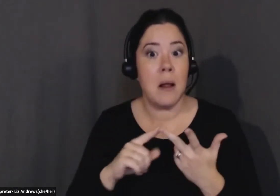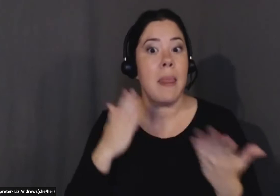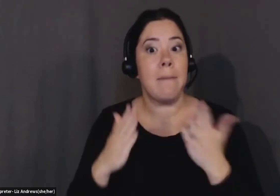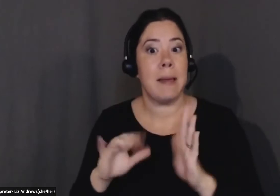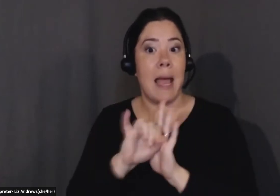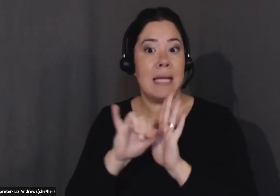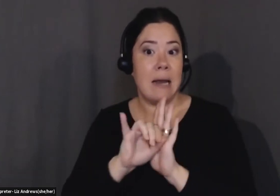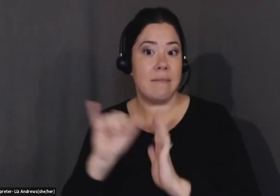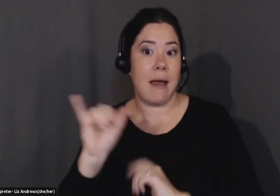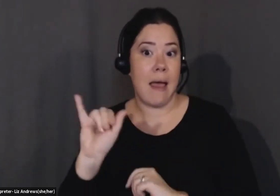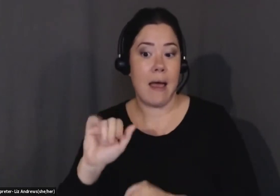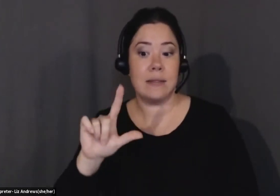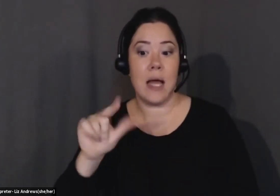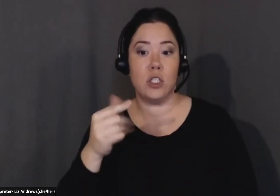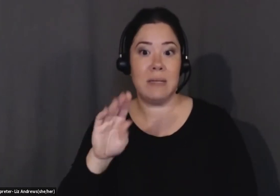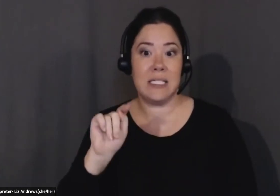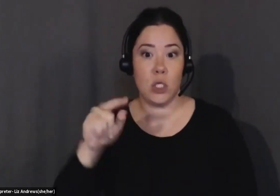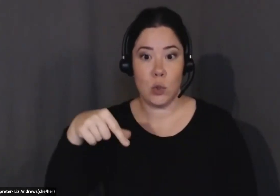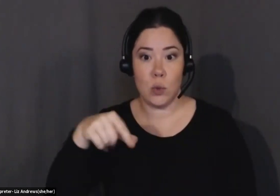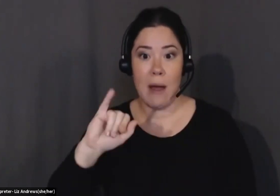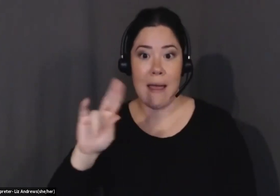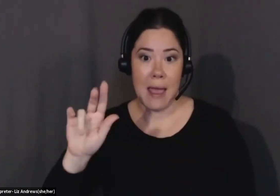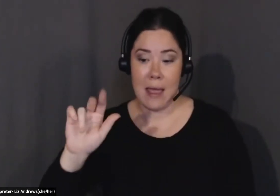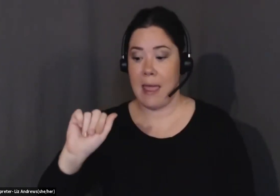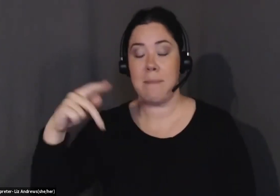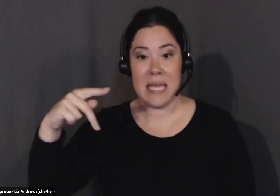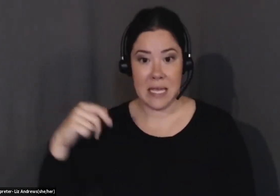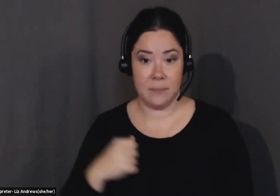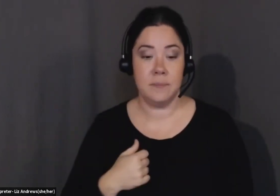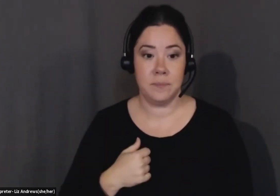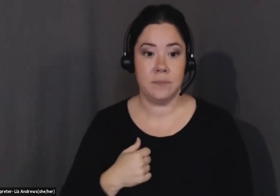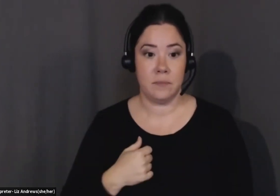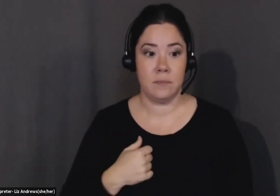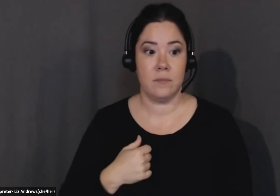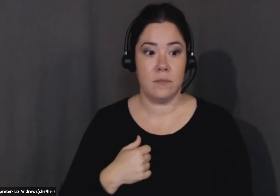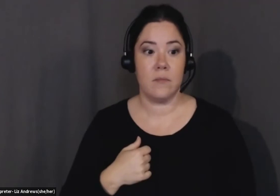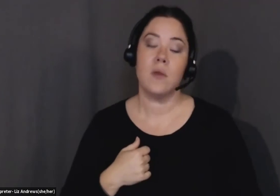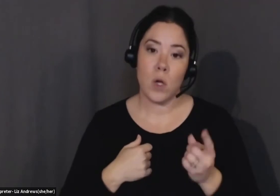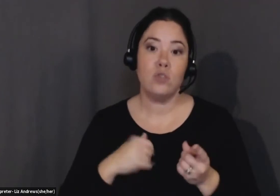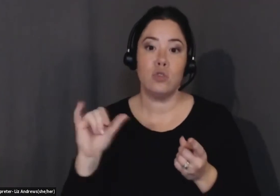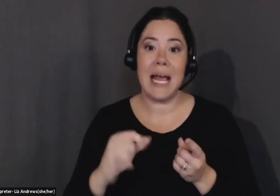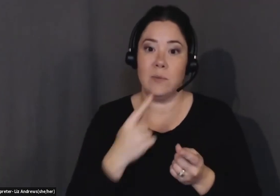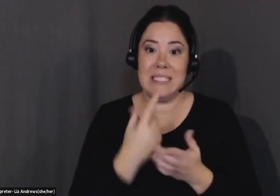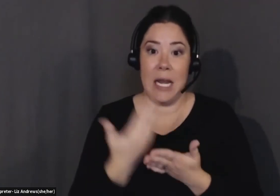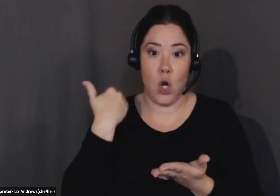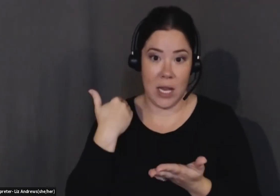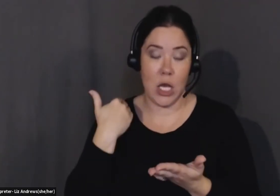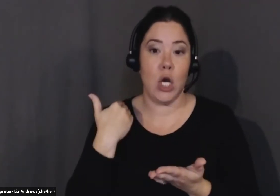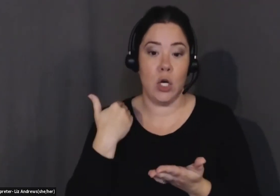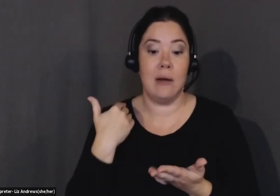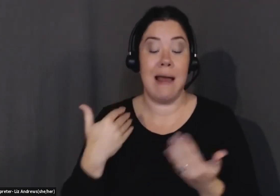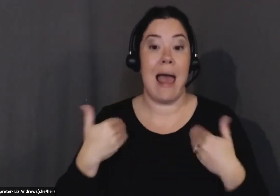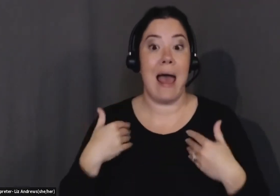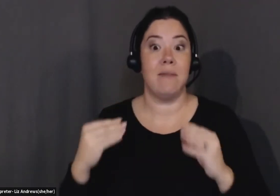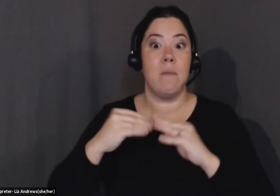identify as LGBTQIAP. Yes, which, as we stated earlier, have an even higher